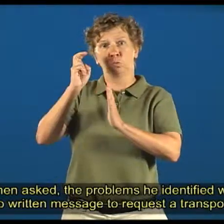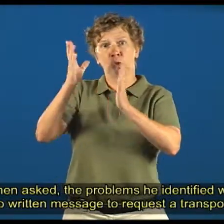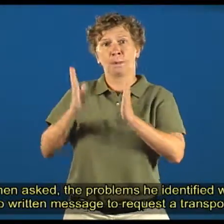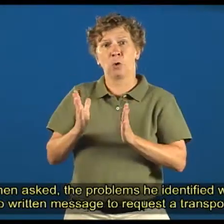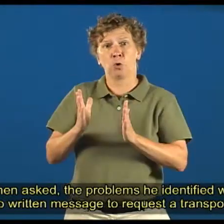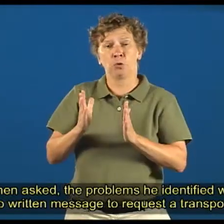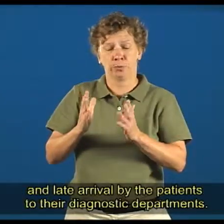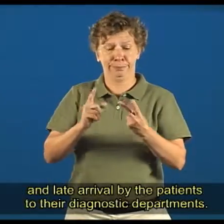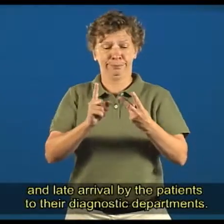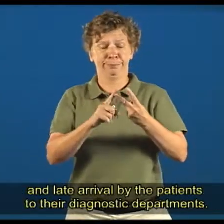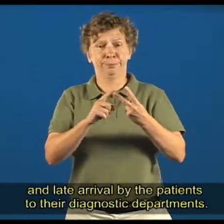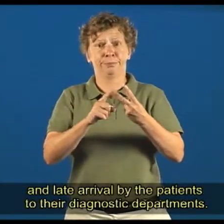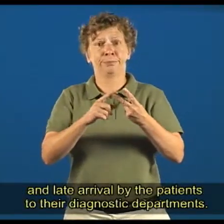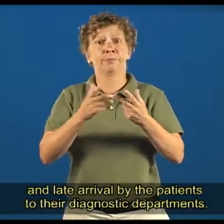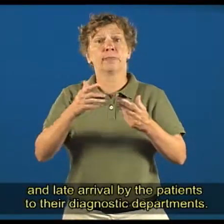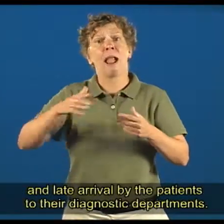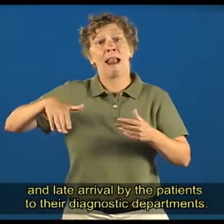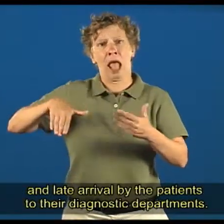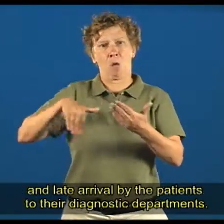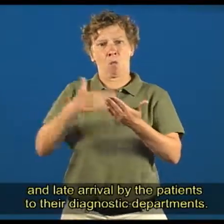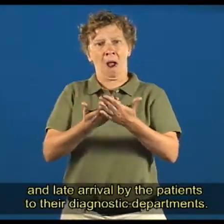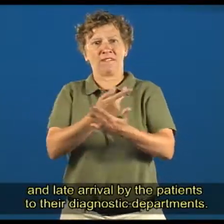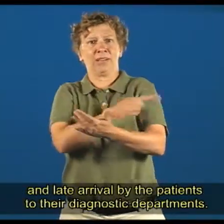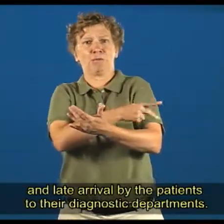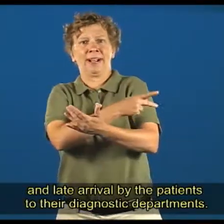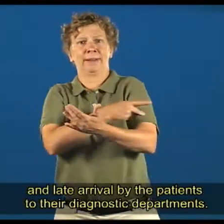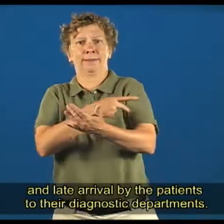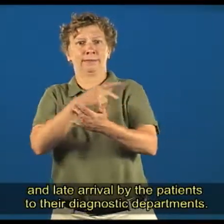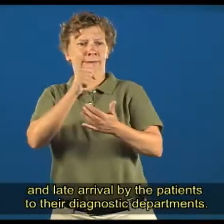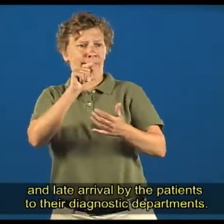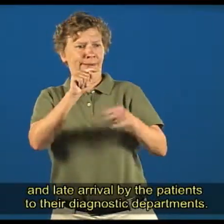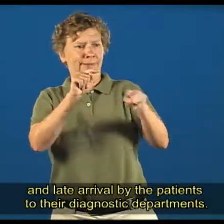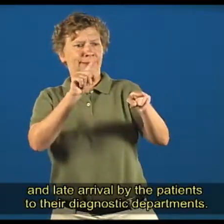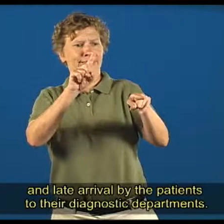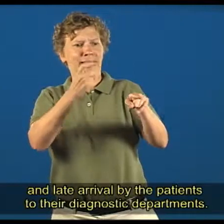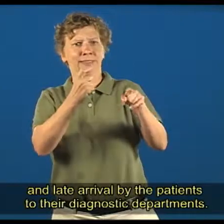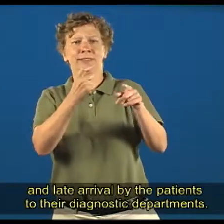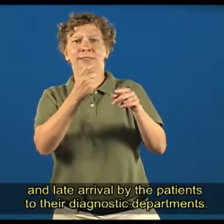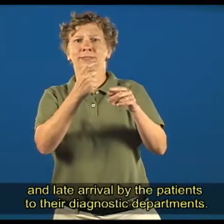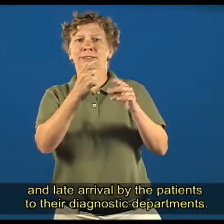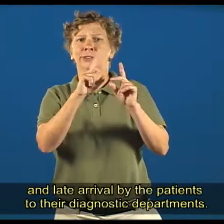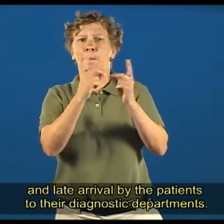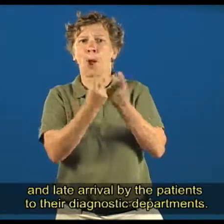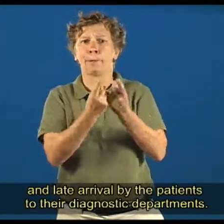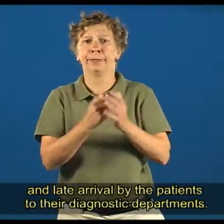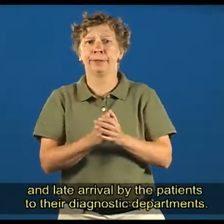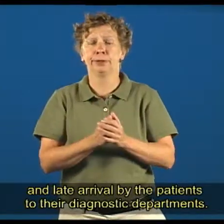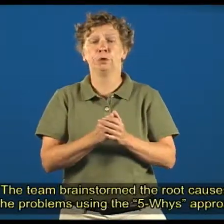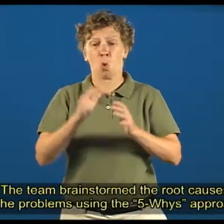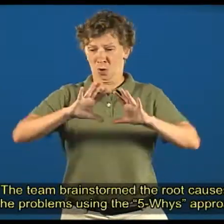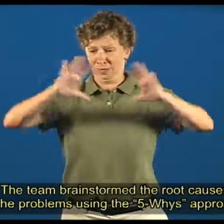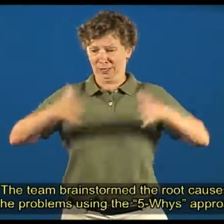transporter and late arrival by the patients to their diagnostic departments.